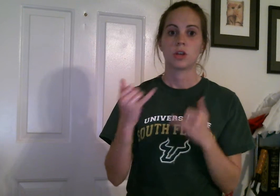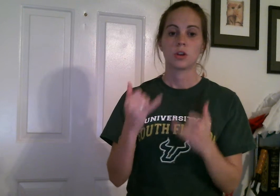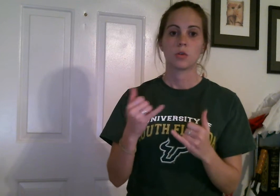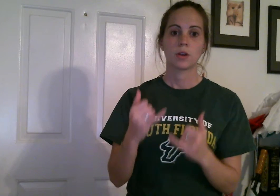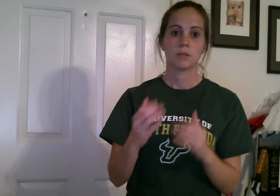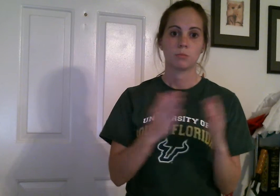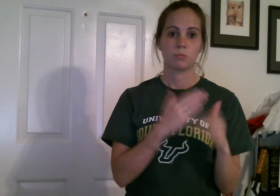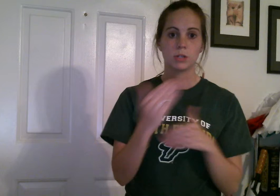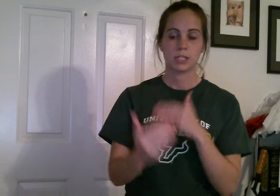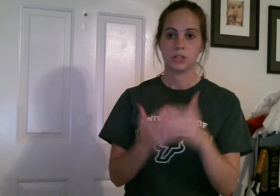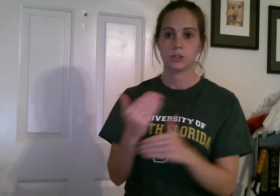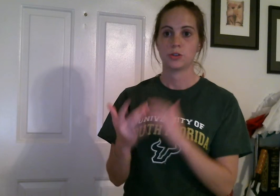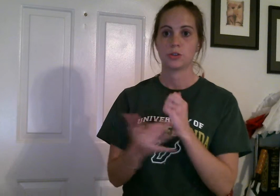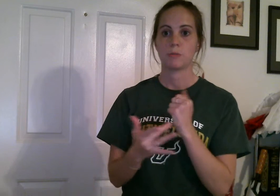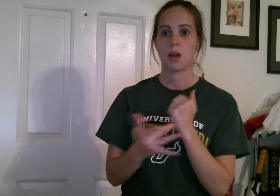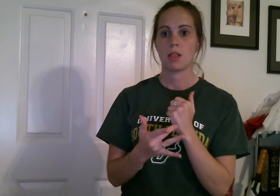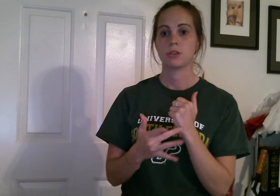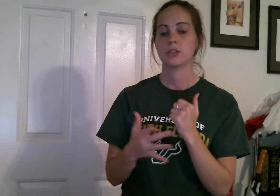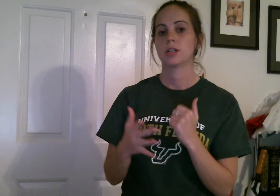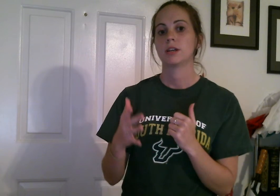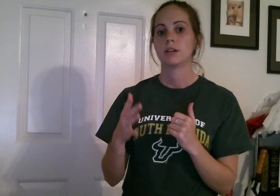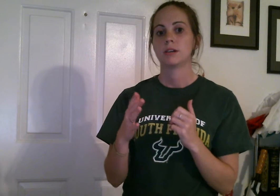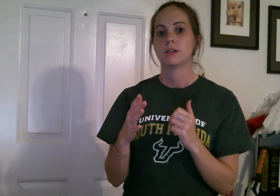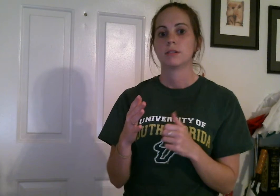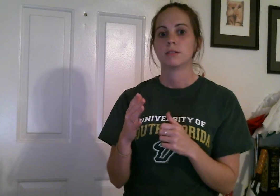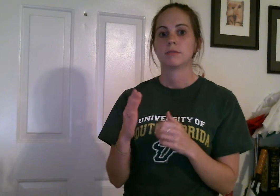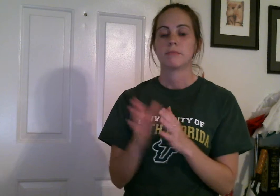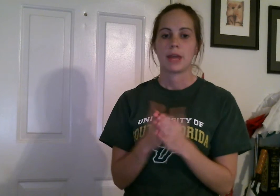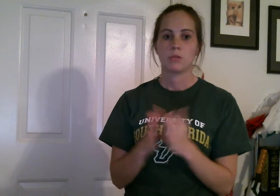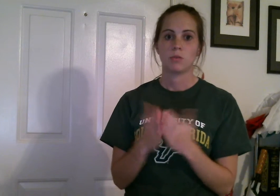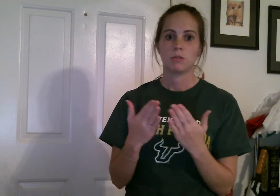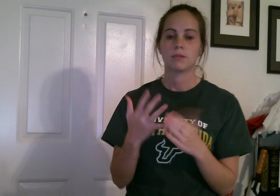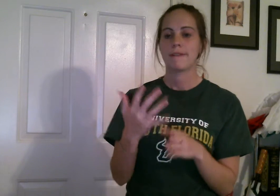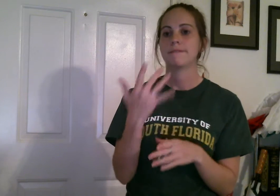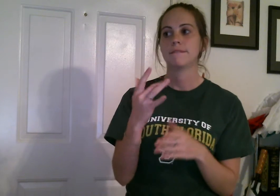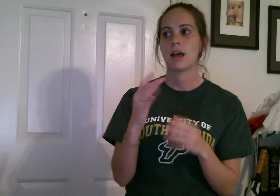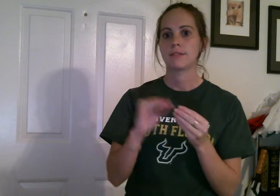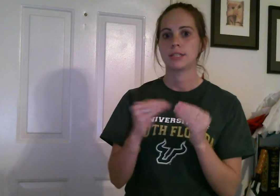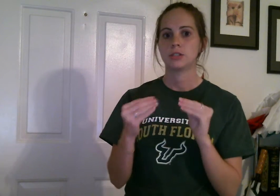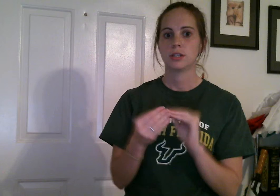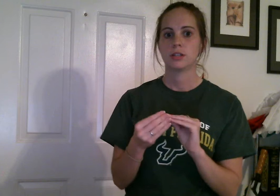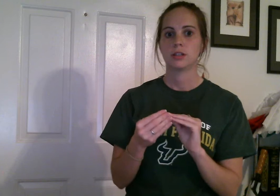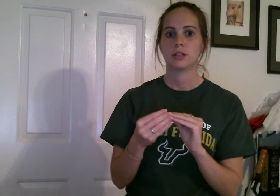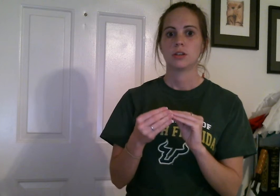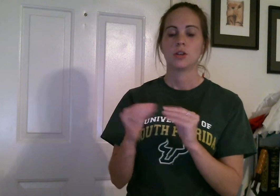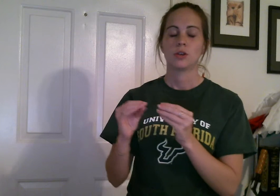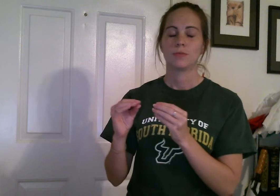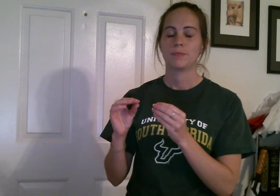terminology manual. It lists 5-digit numeric codes for reporting medical services and